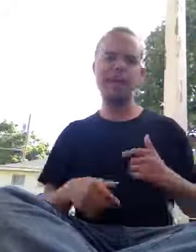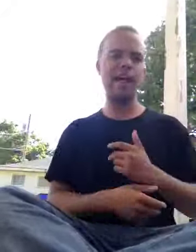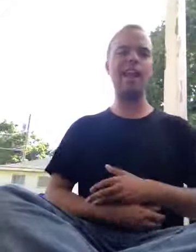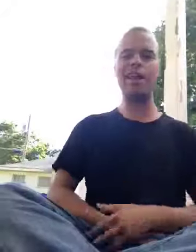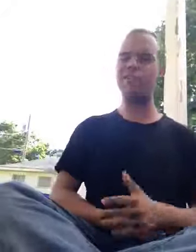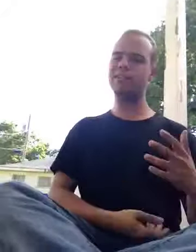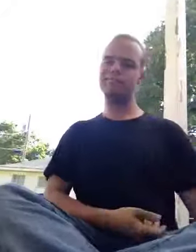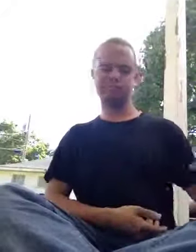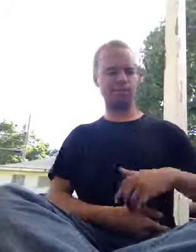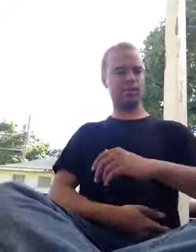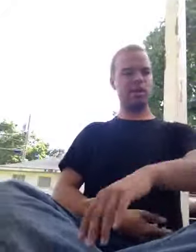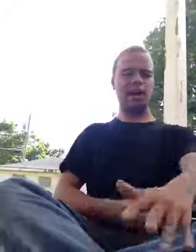I think I love her.